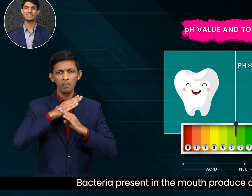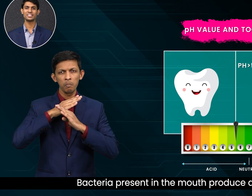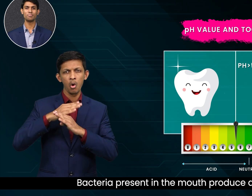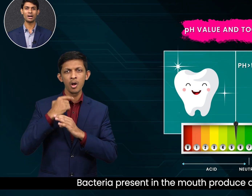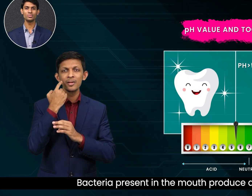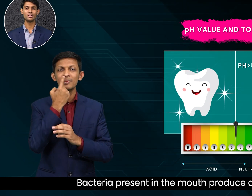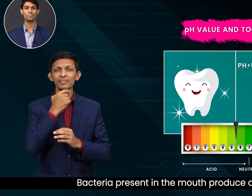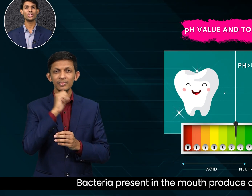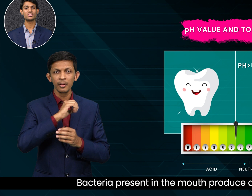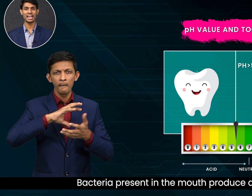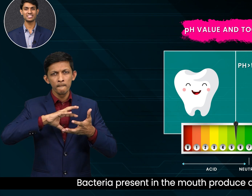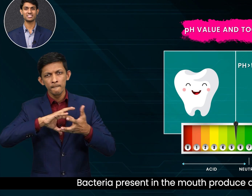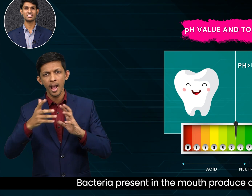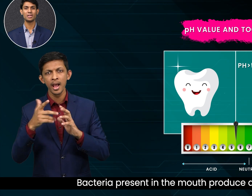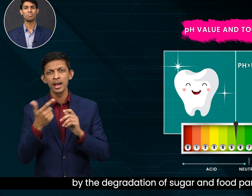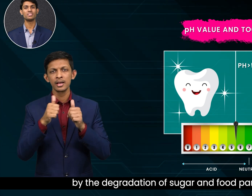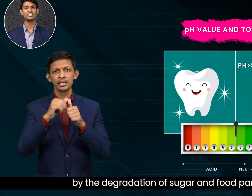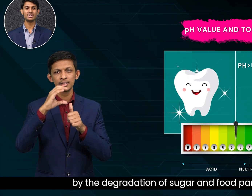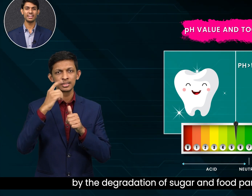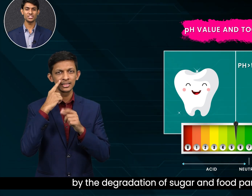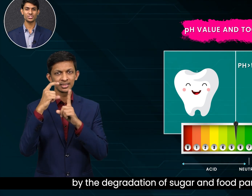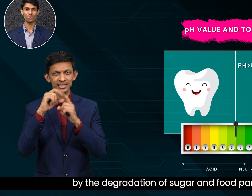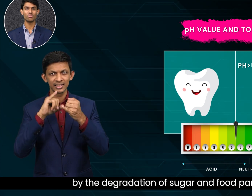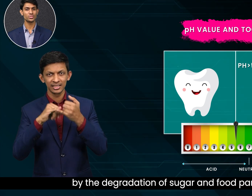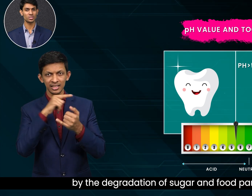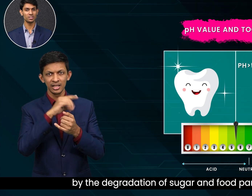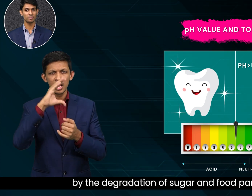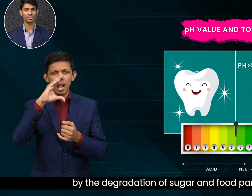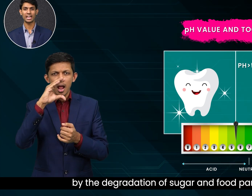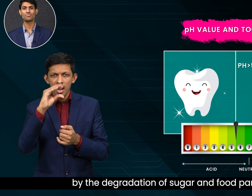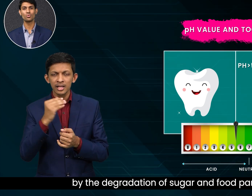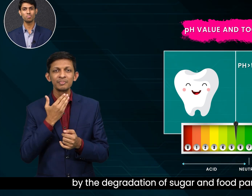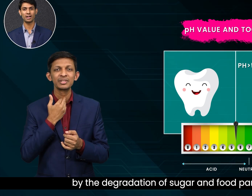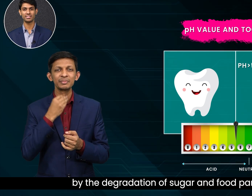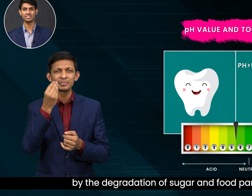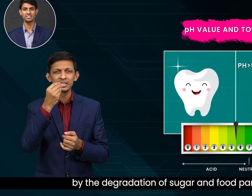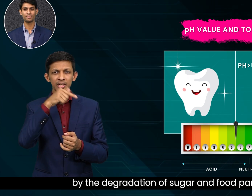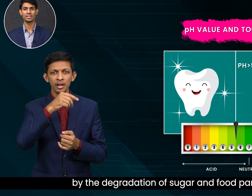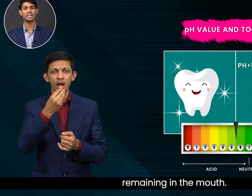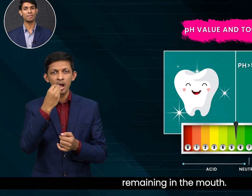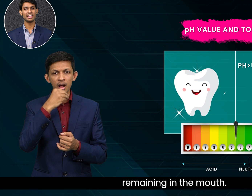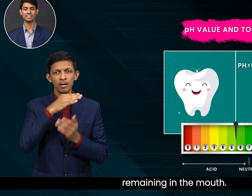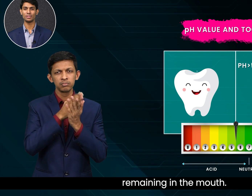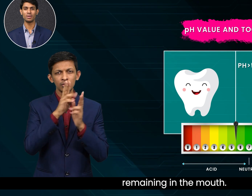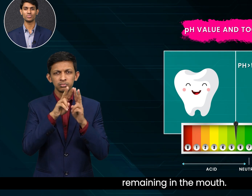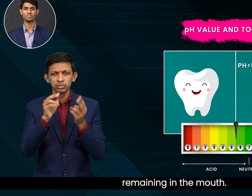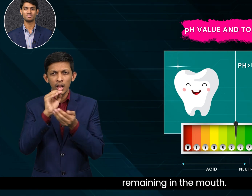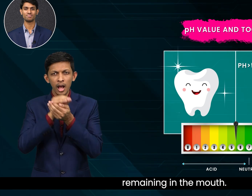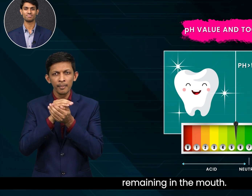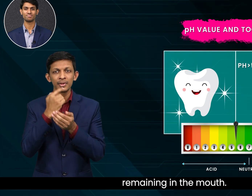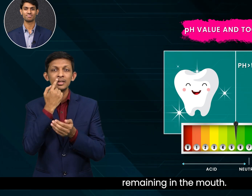Bacteria present in the mouth produce acids by the degradation of sugar and food particles remaining in the